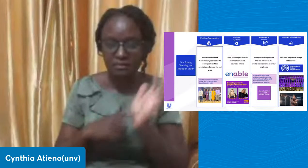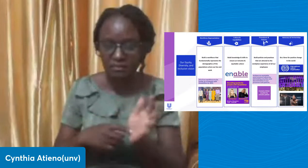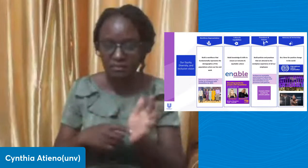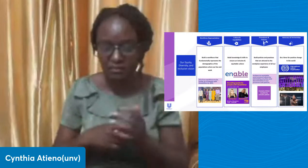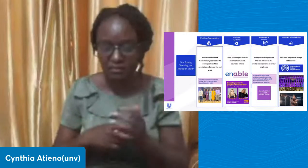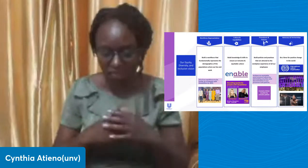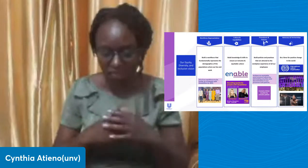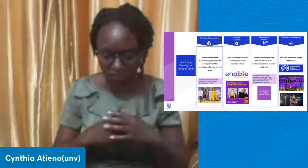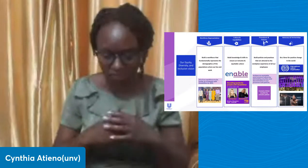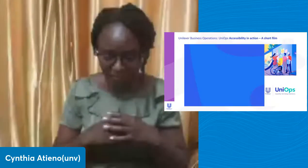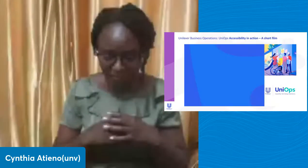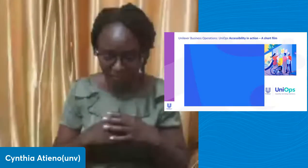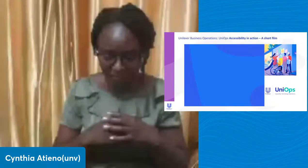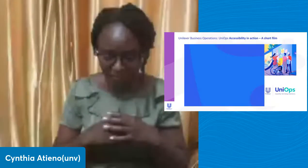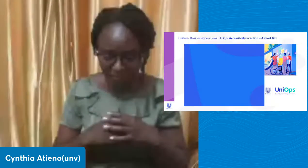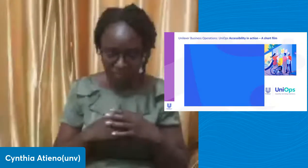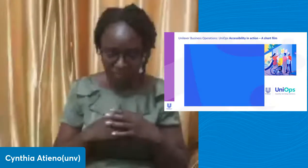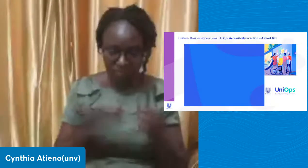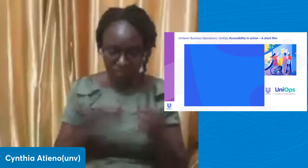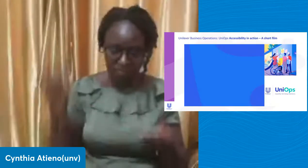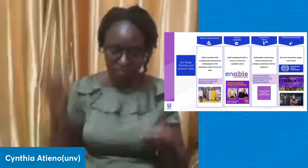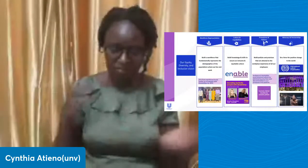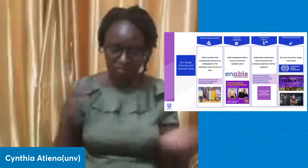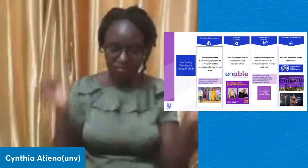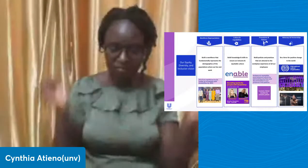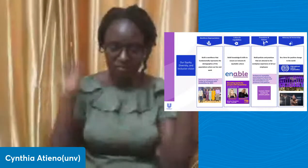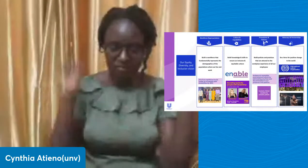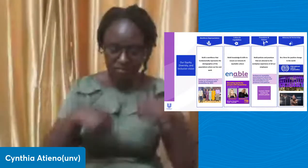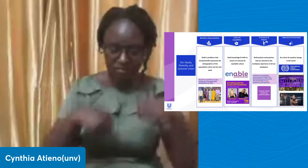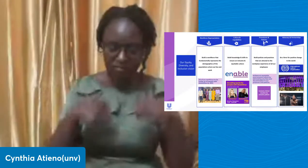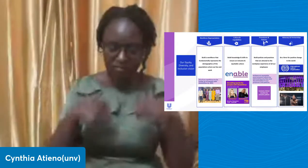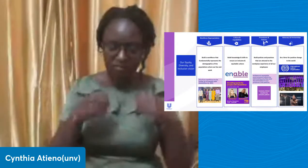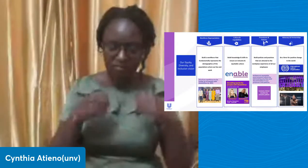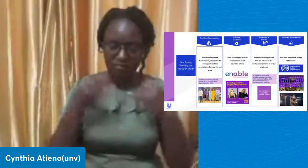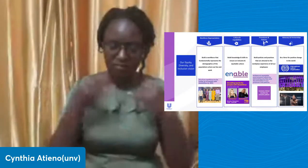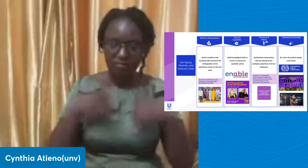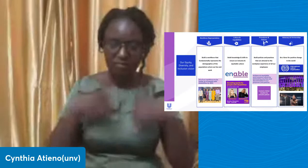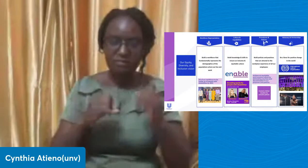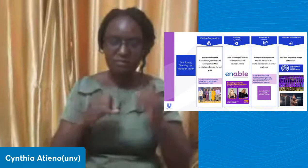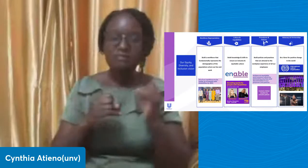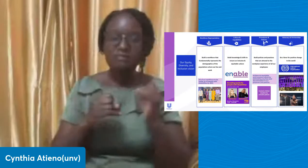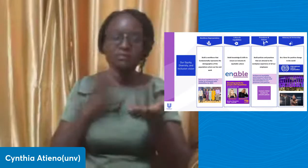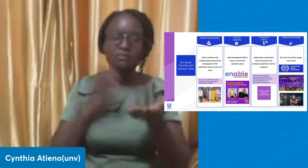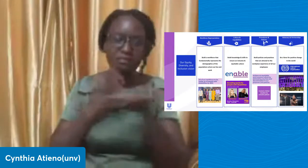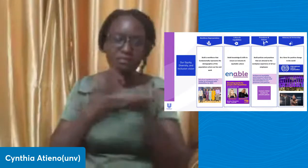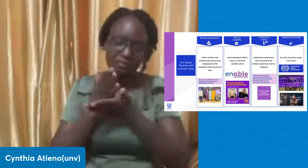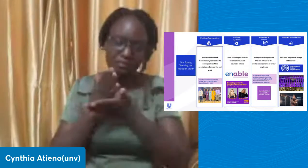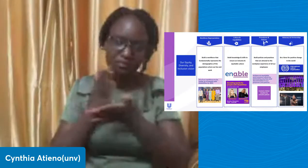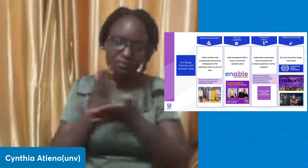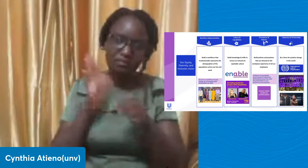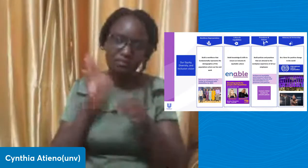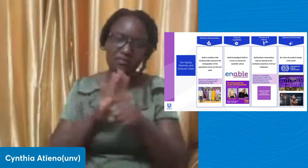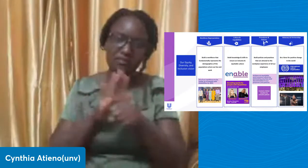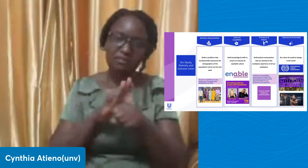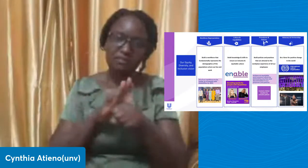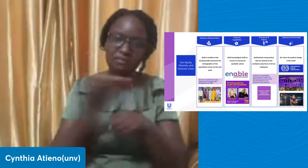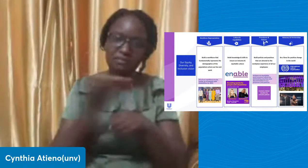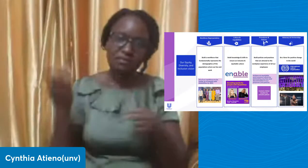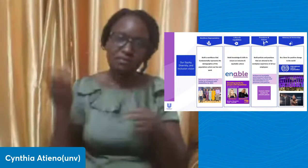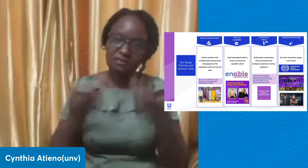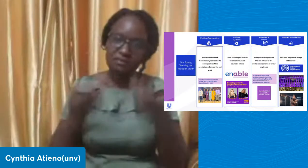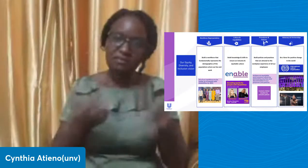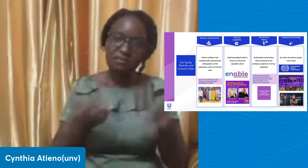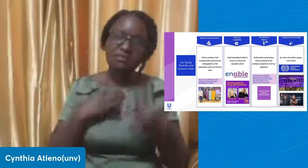we've made is to make sure that all our sites, our factories, our offices around the world are fully accessible